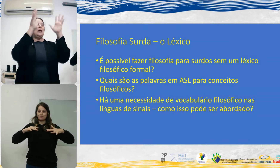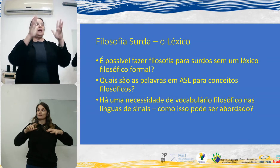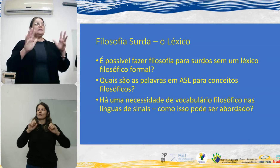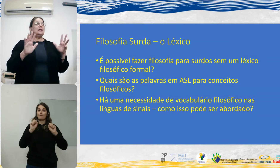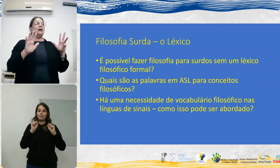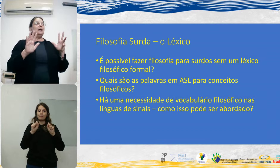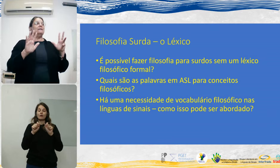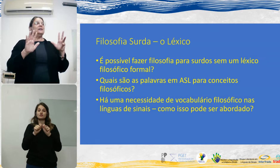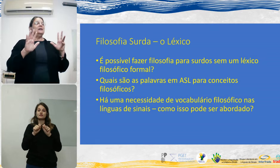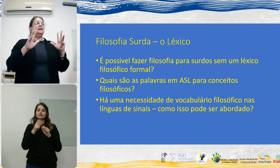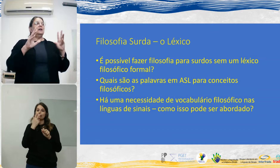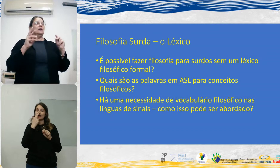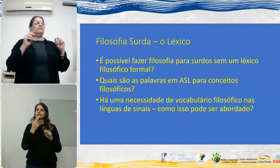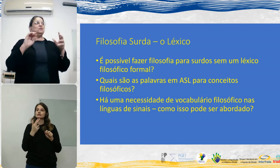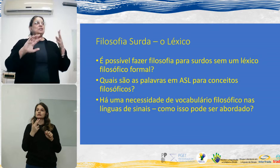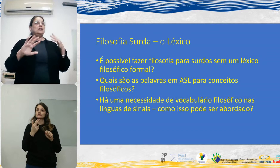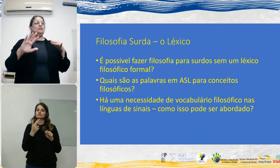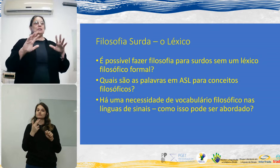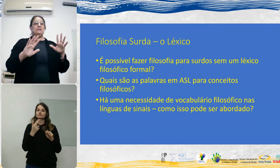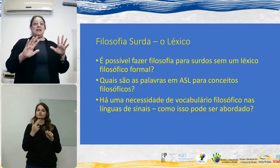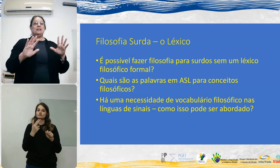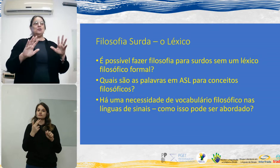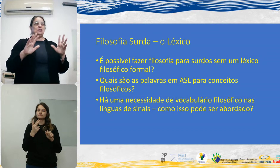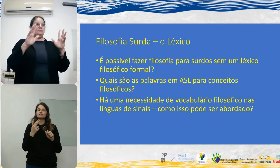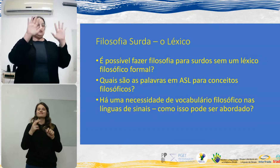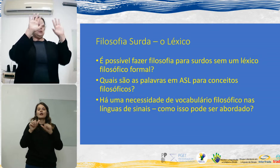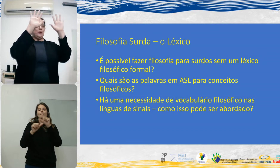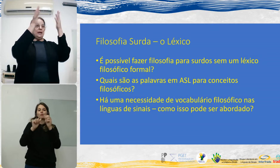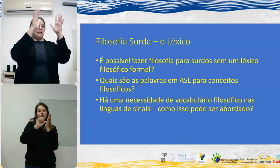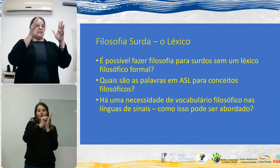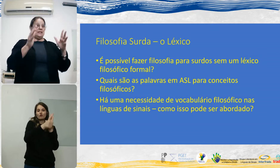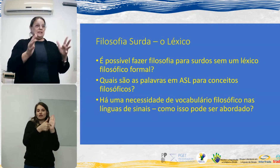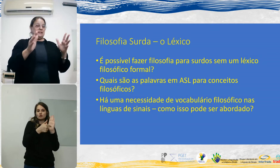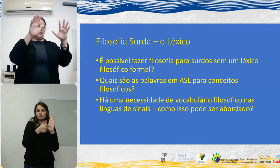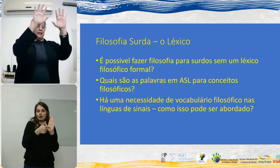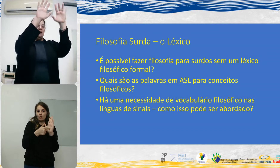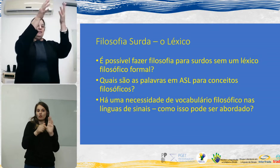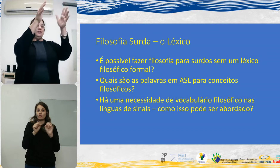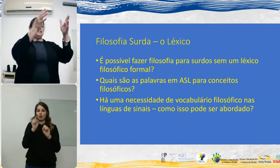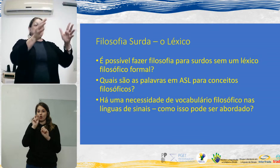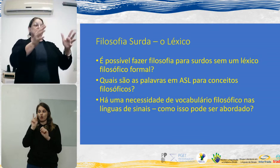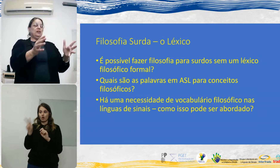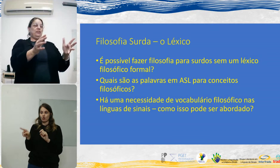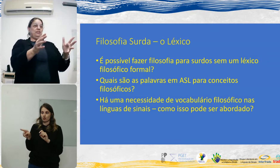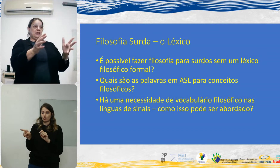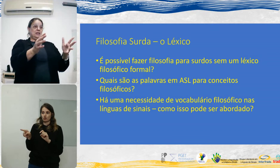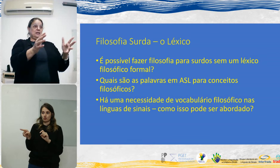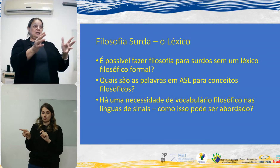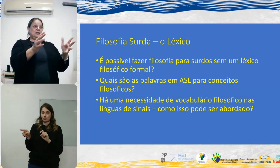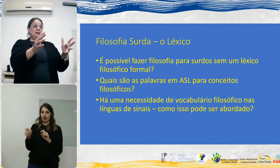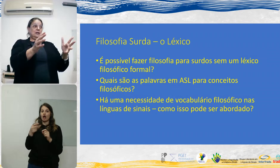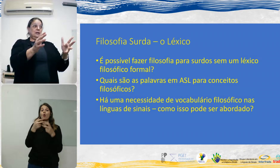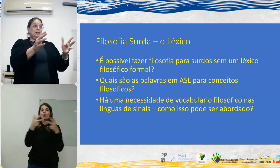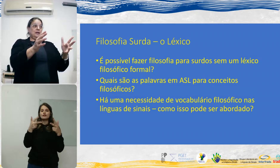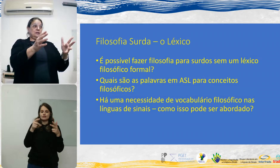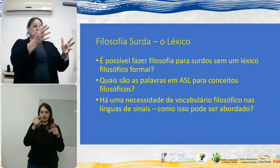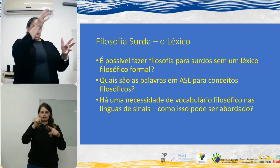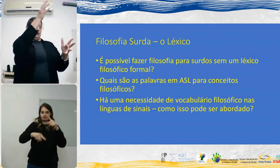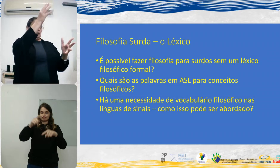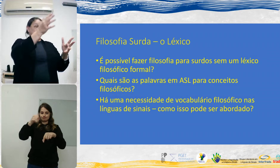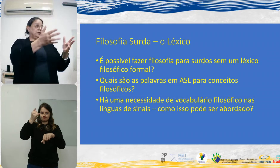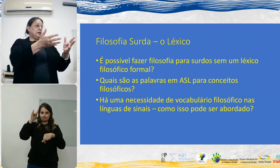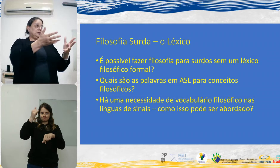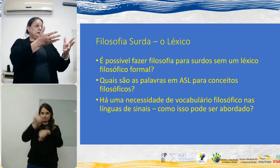you can't have a lot of changes of hand shapes. So we had this, like this is the thing that